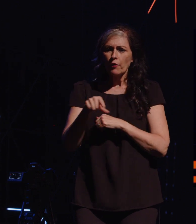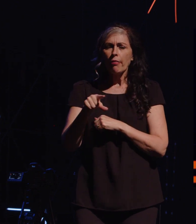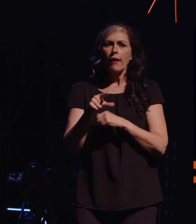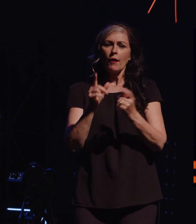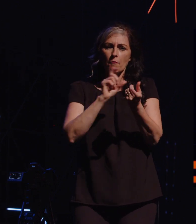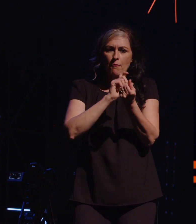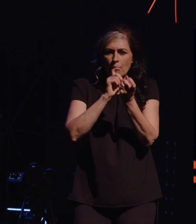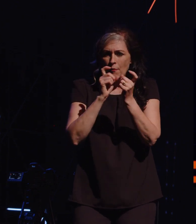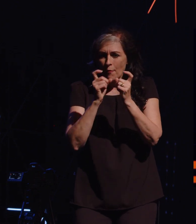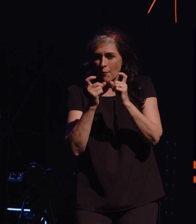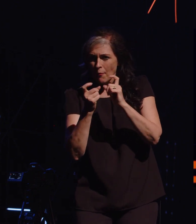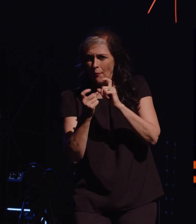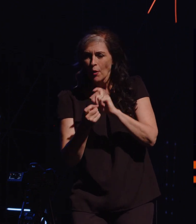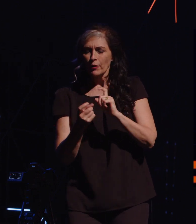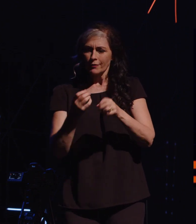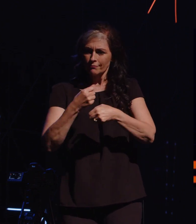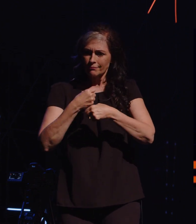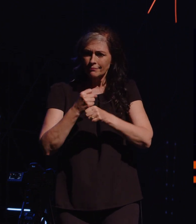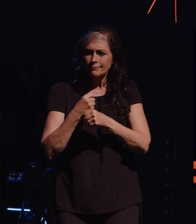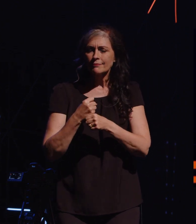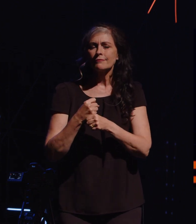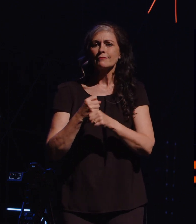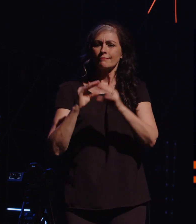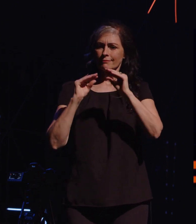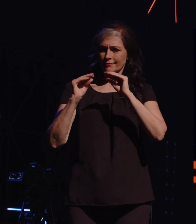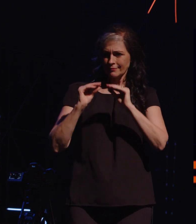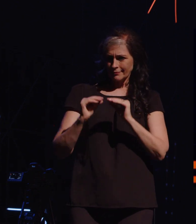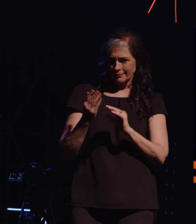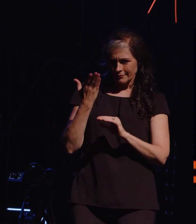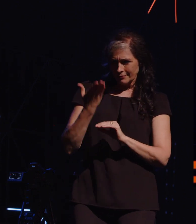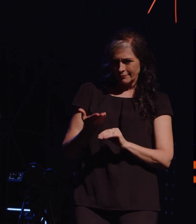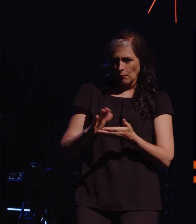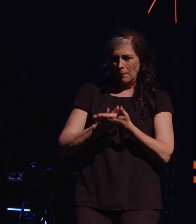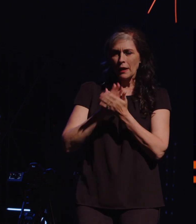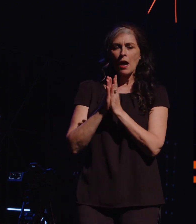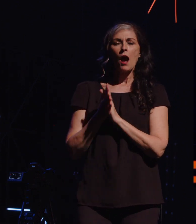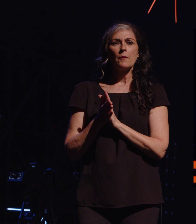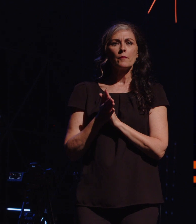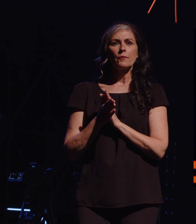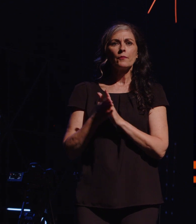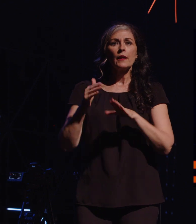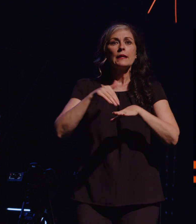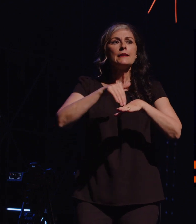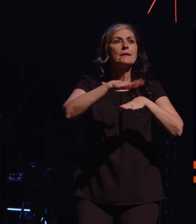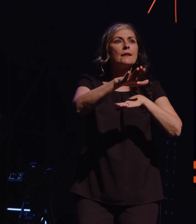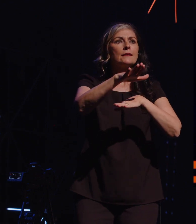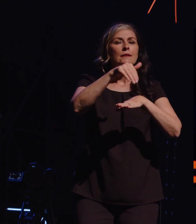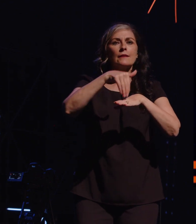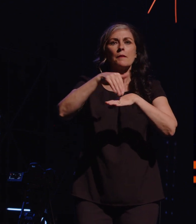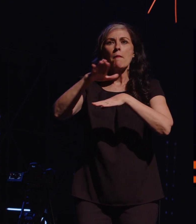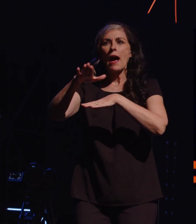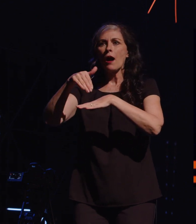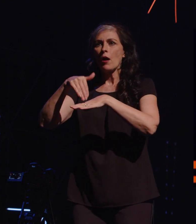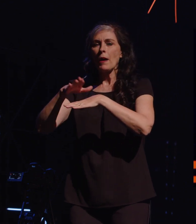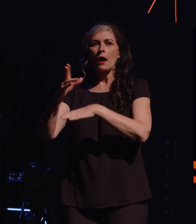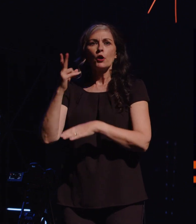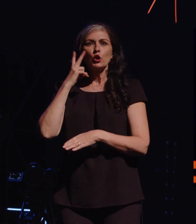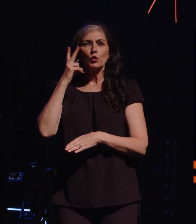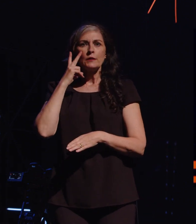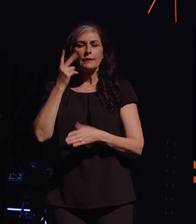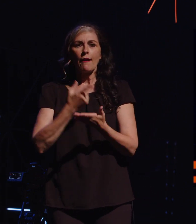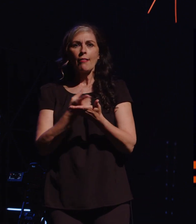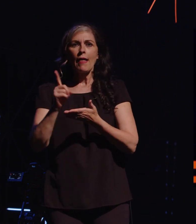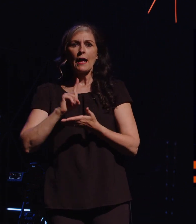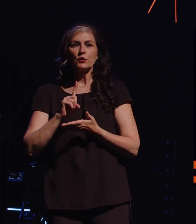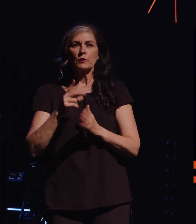molding them, fashioning them, constructing them, making them become this, he sends them out. And we see that in the Great Commission. I read the Great Commission last